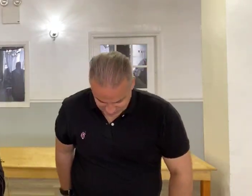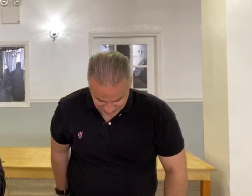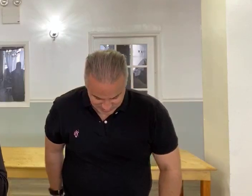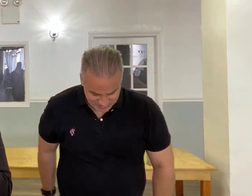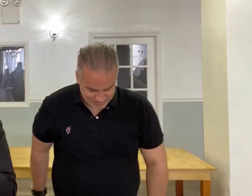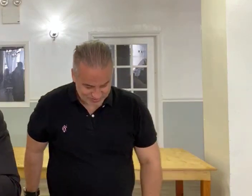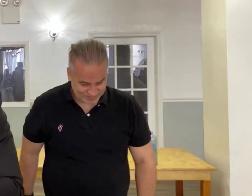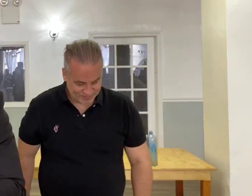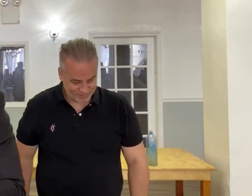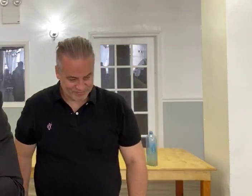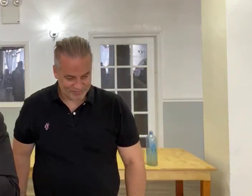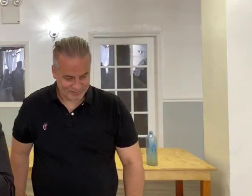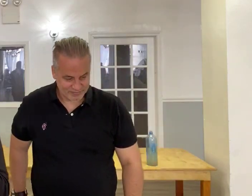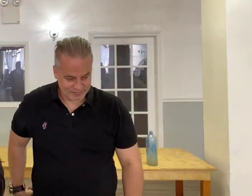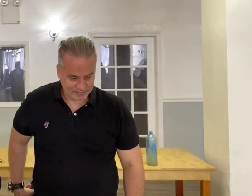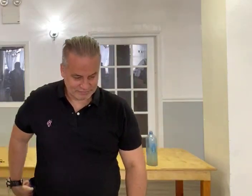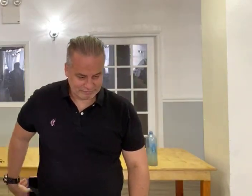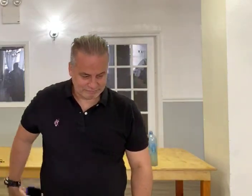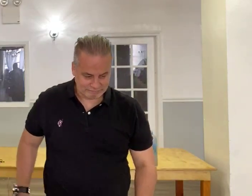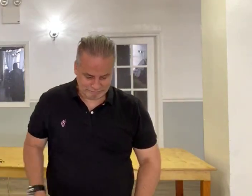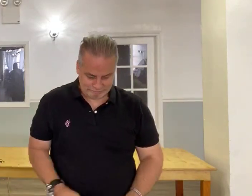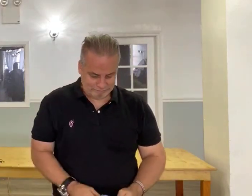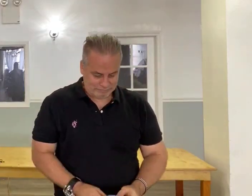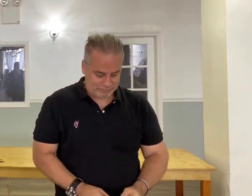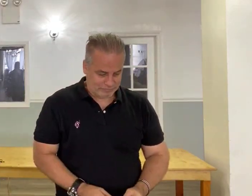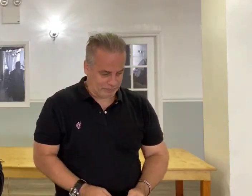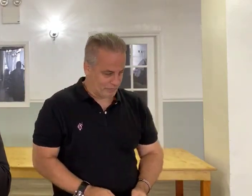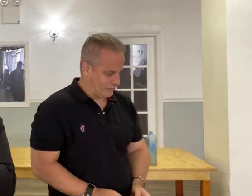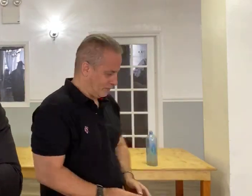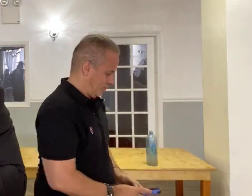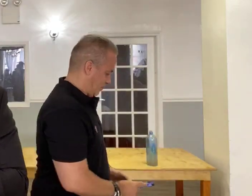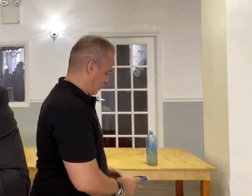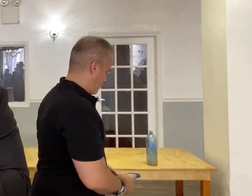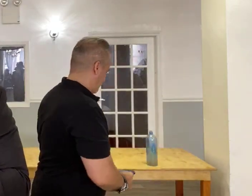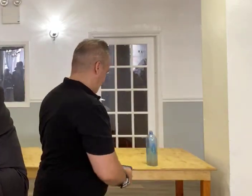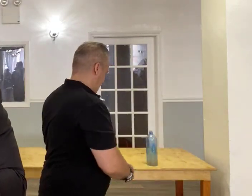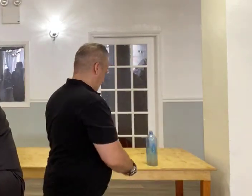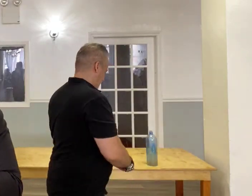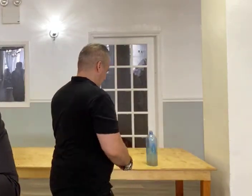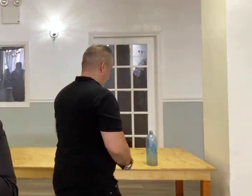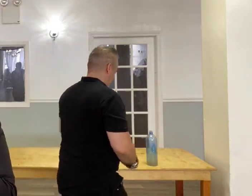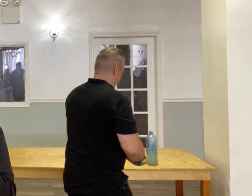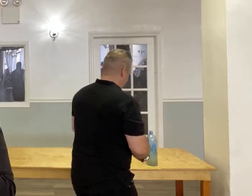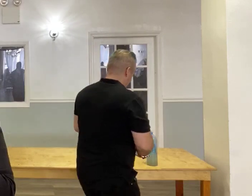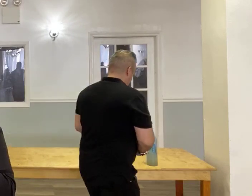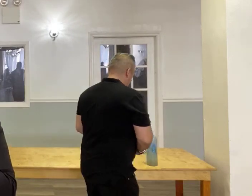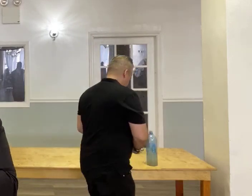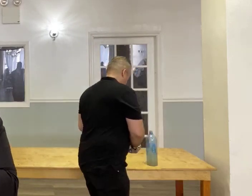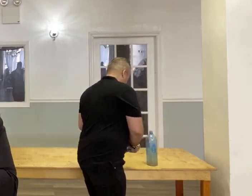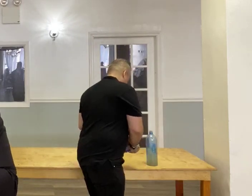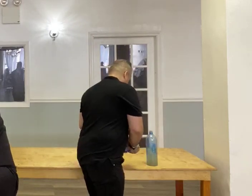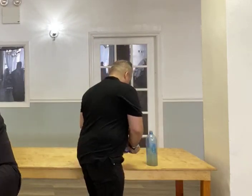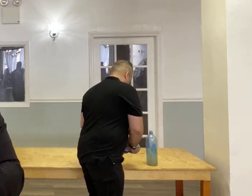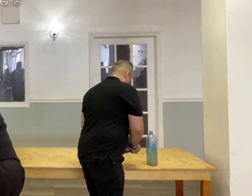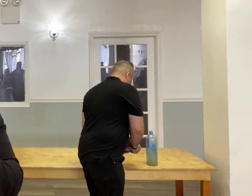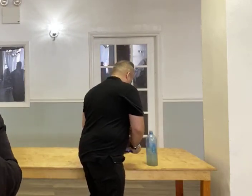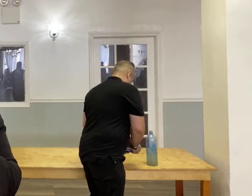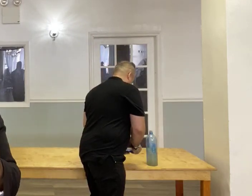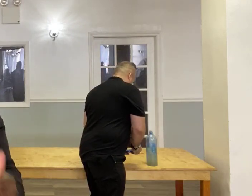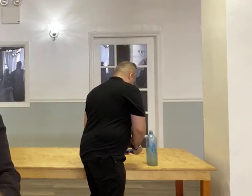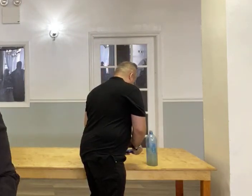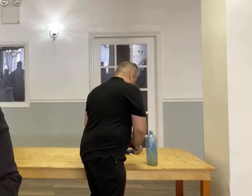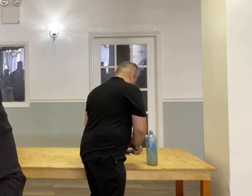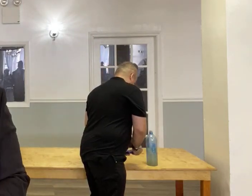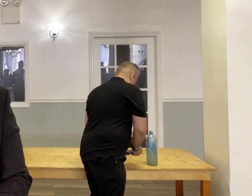As I so often do say, I will utter it again. It is my